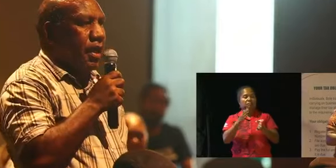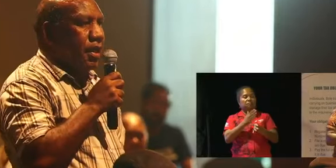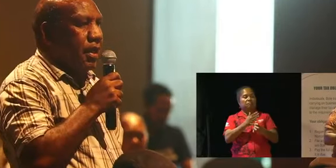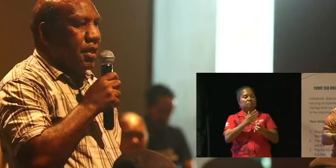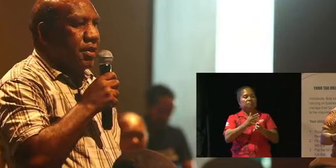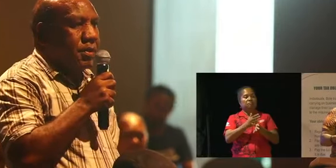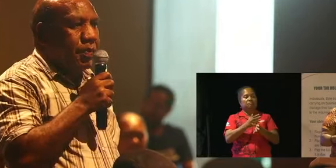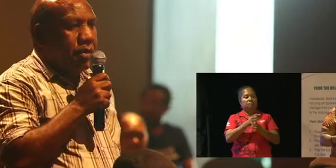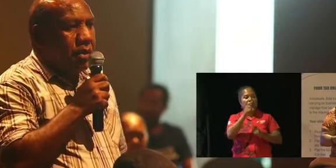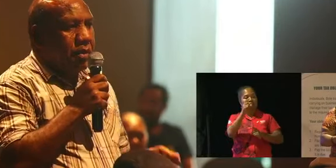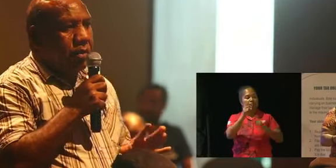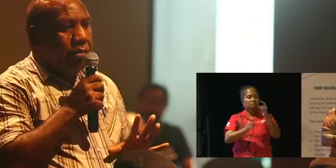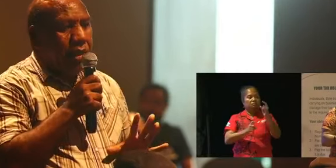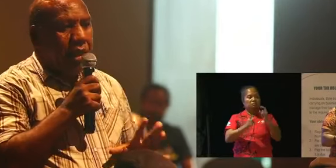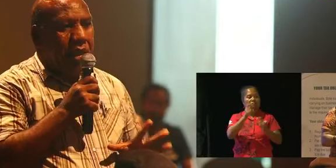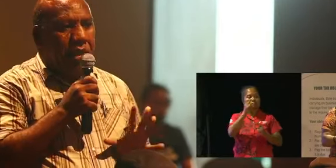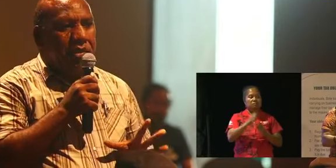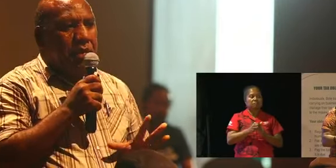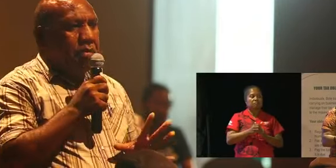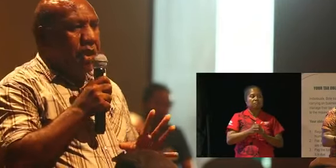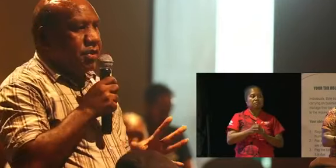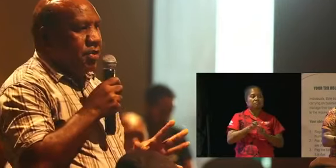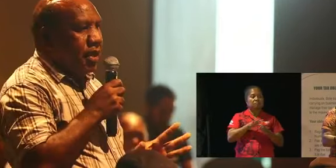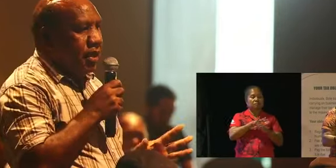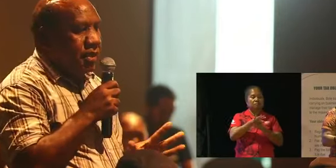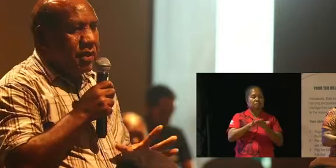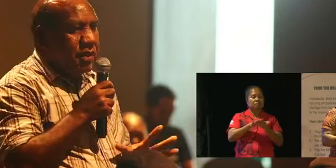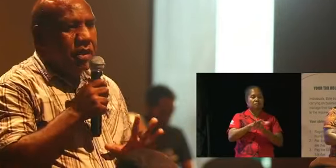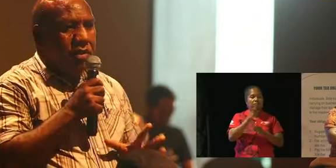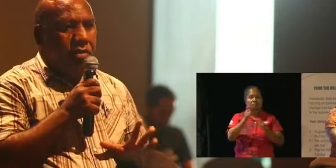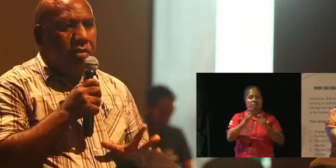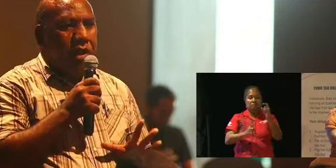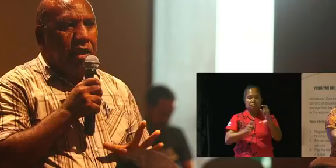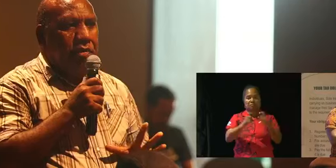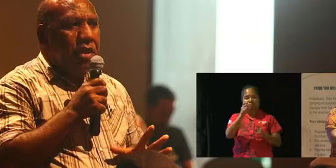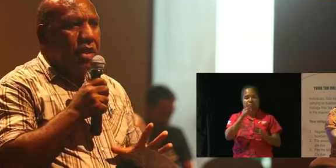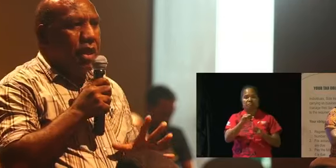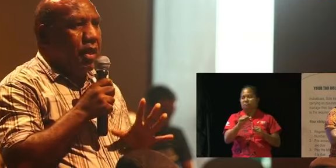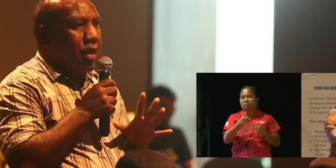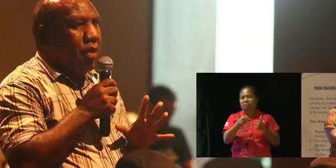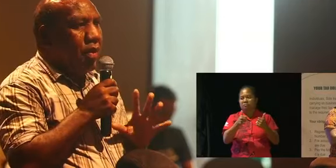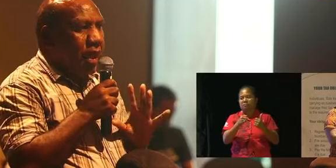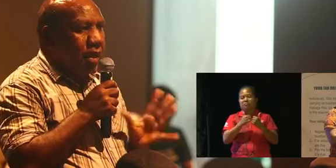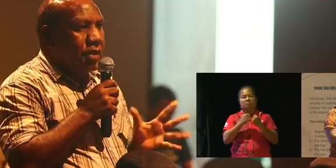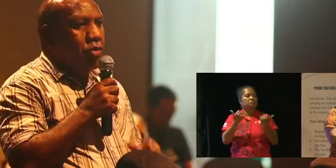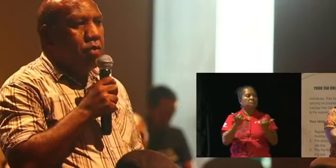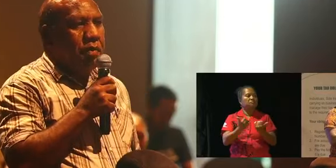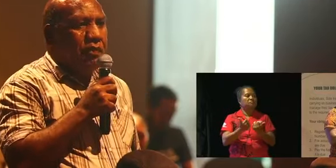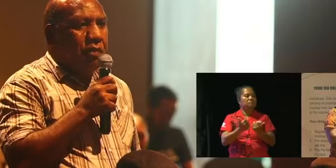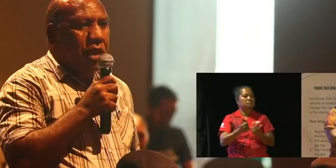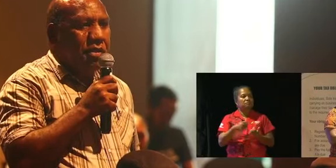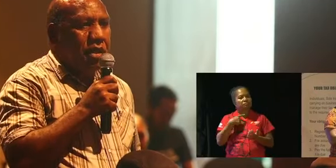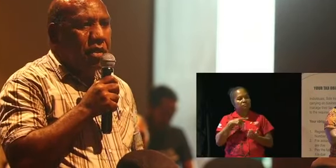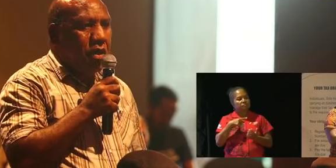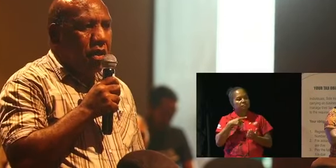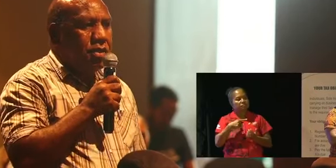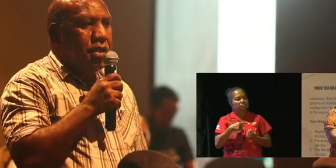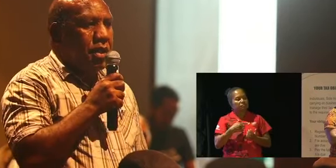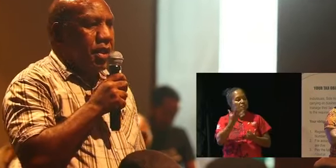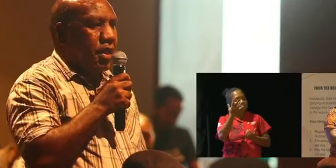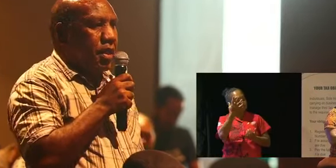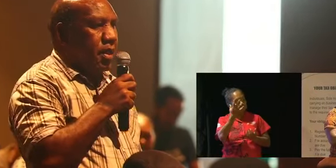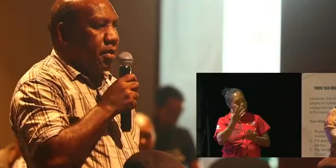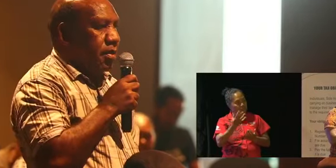because just purely making assessment based on the tax return is not good enough. You need a wider scope of information and